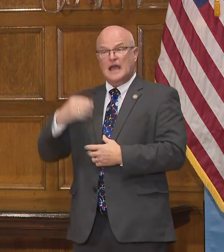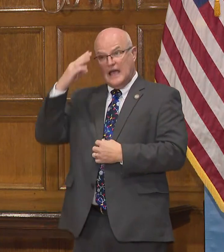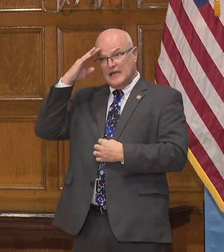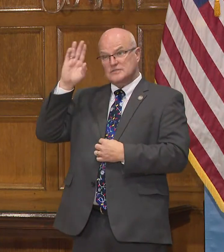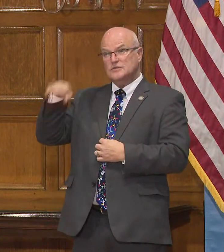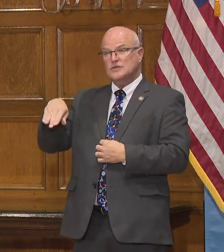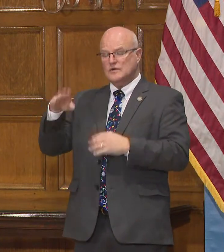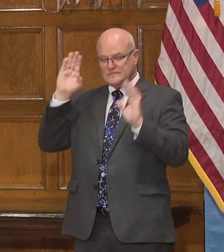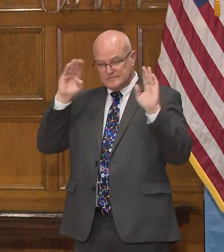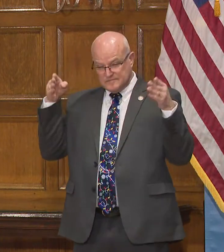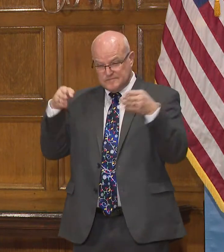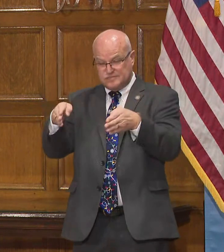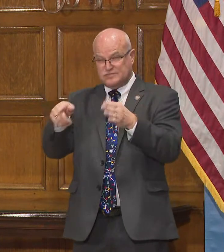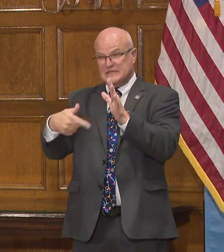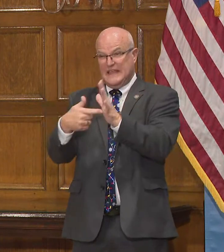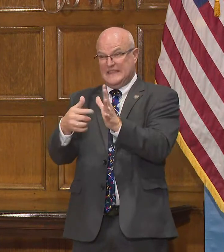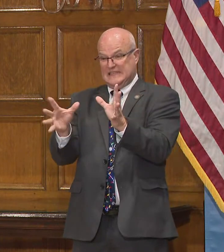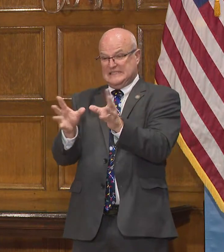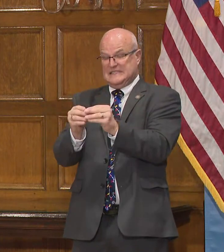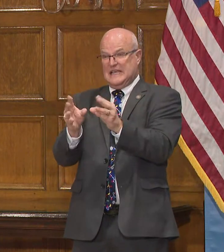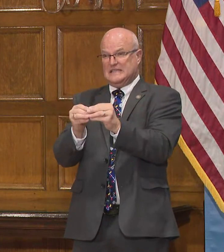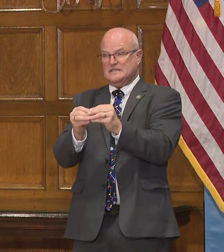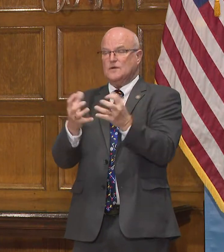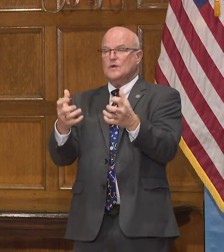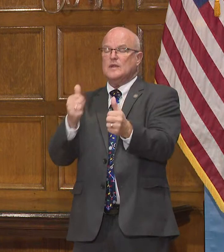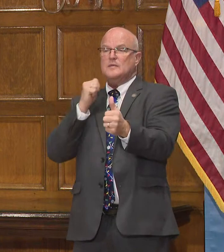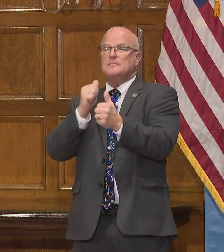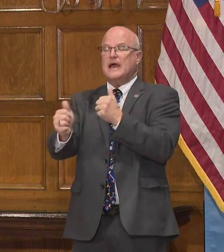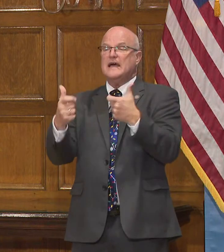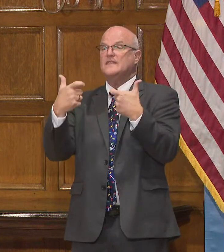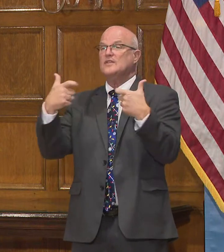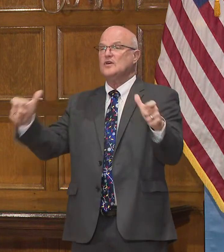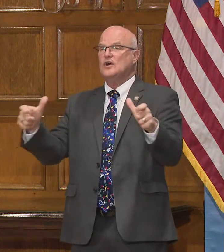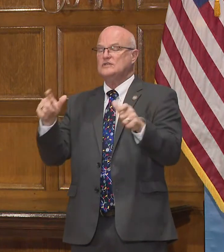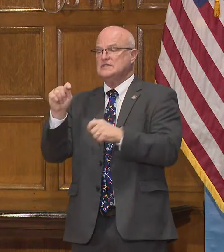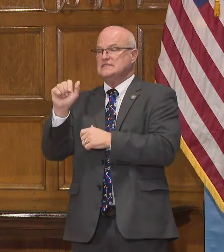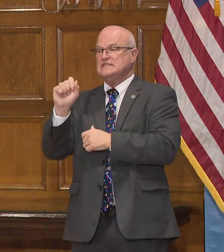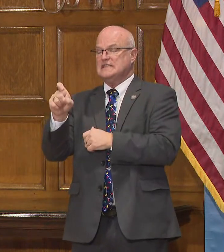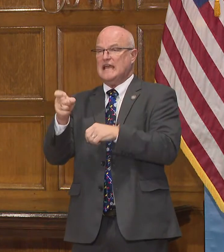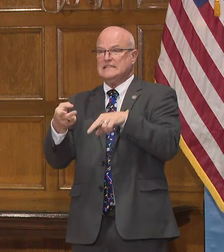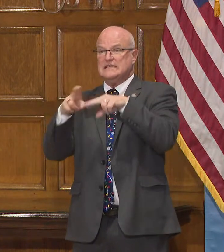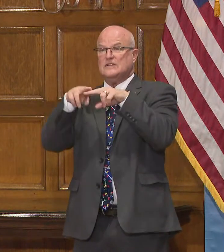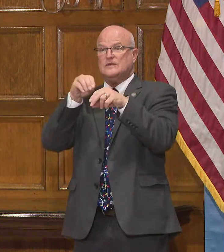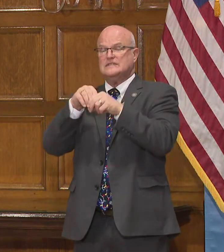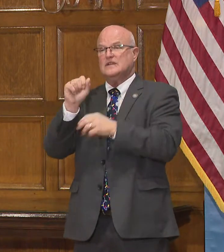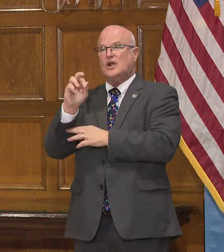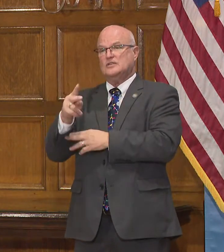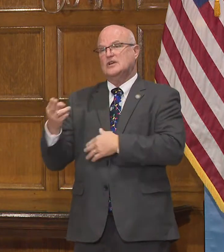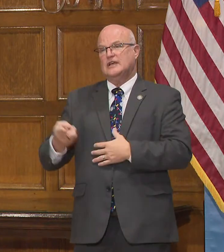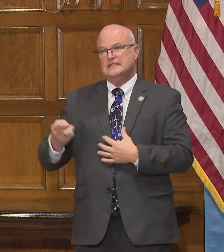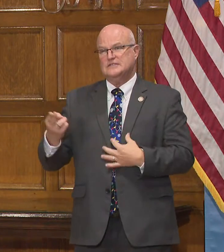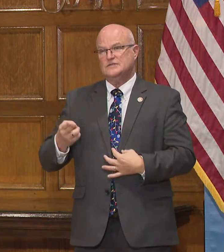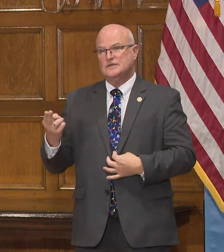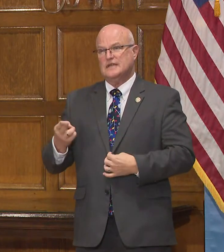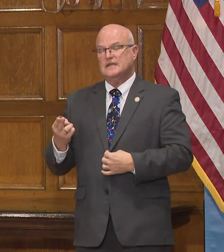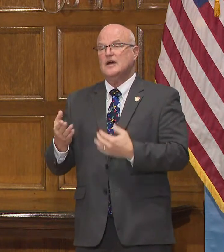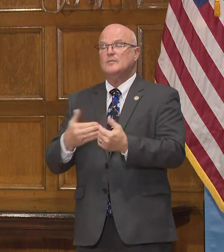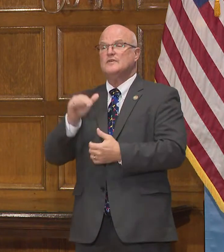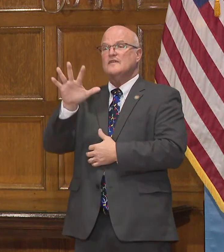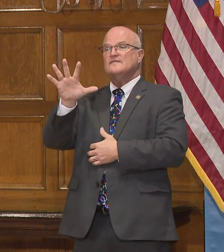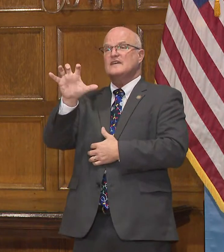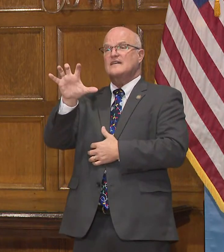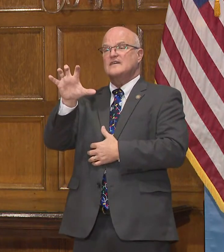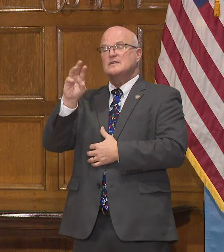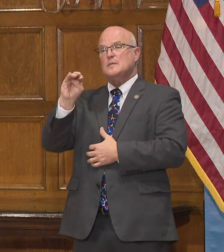know, the focus of this session is passing the largest tax increase in Arkansas history. Nearly